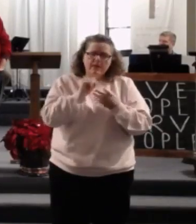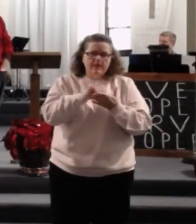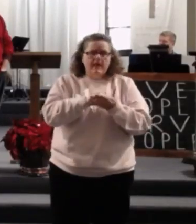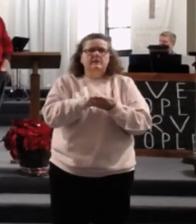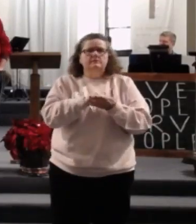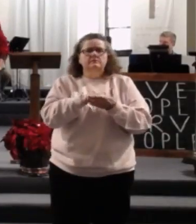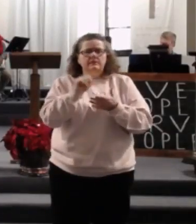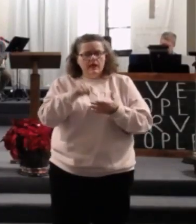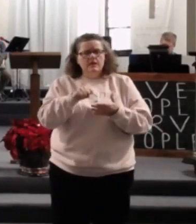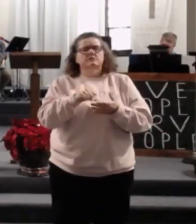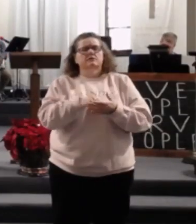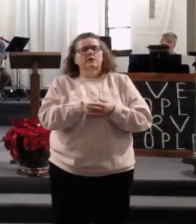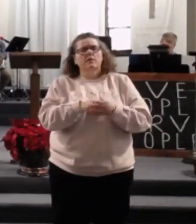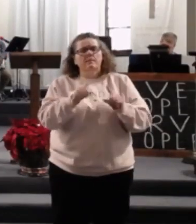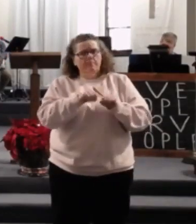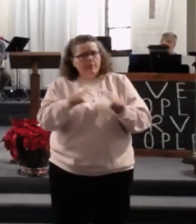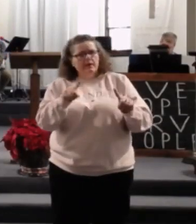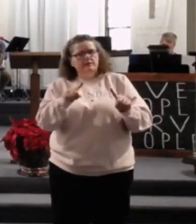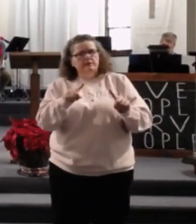goal.